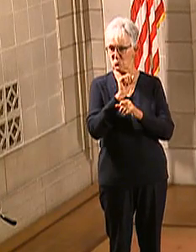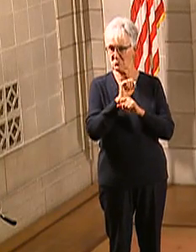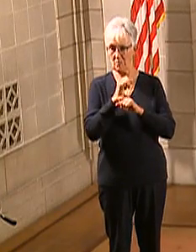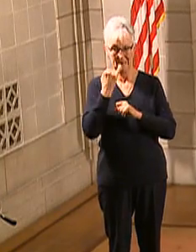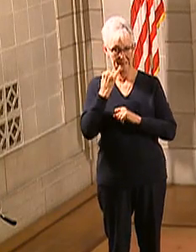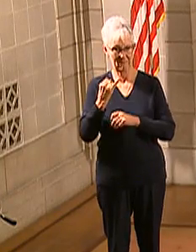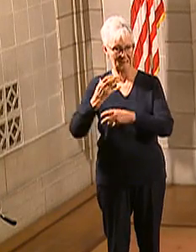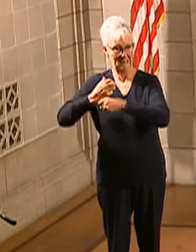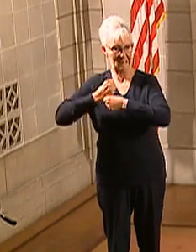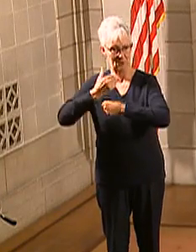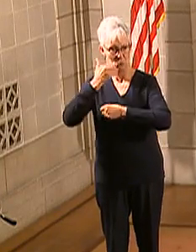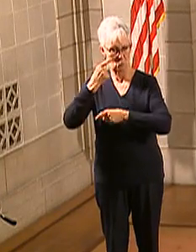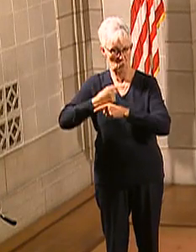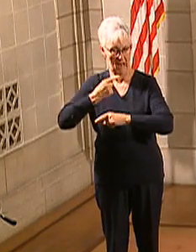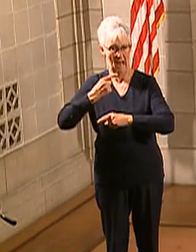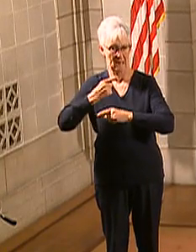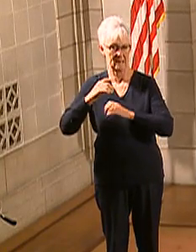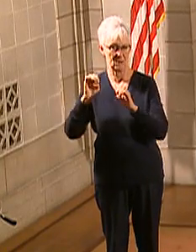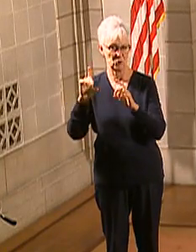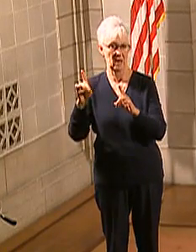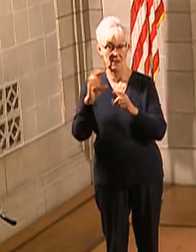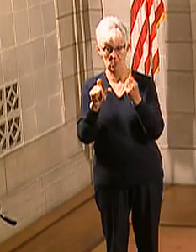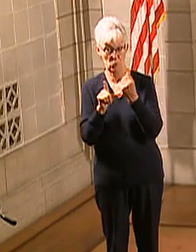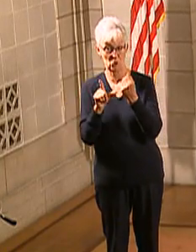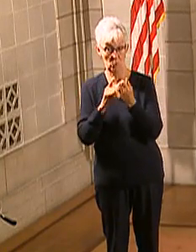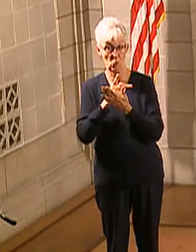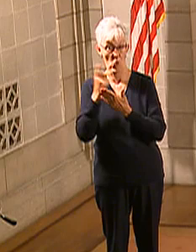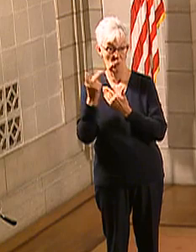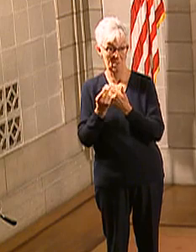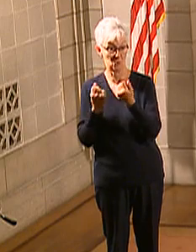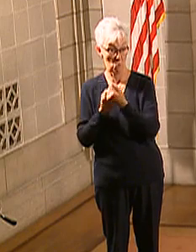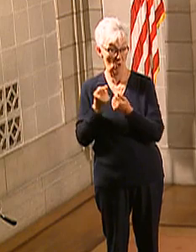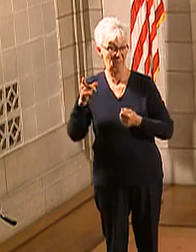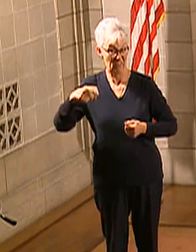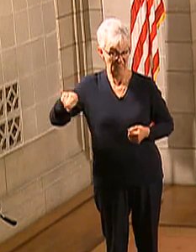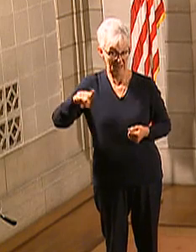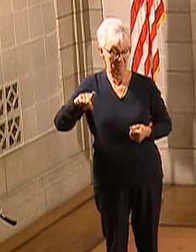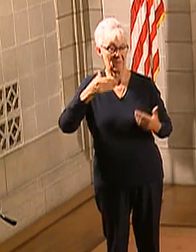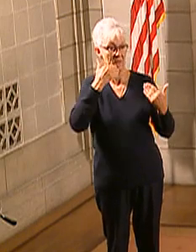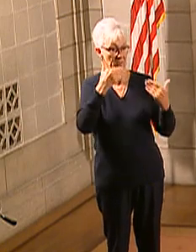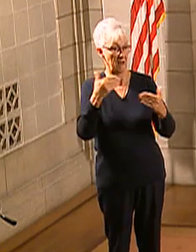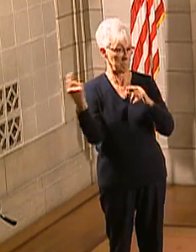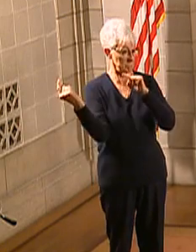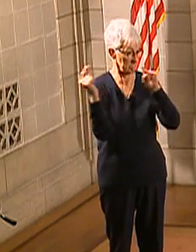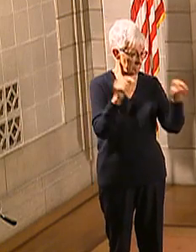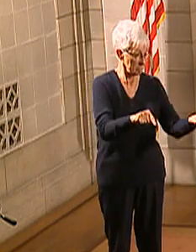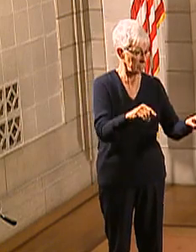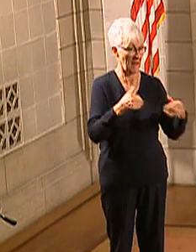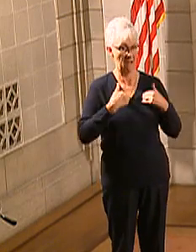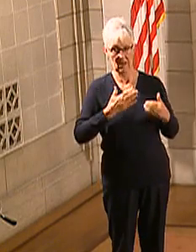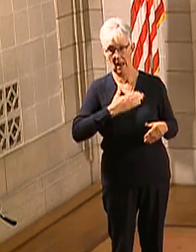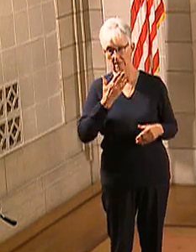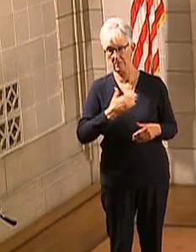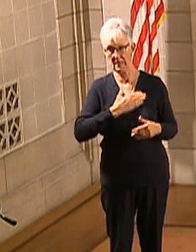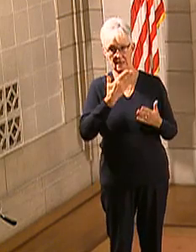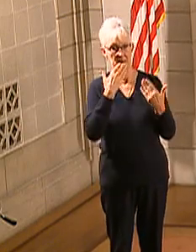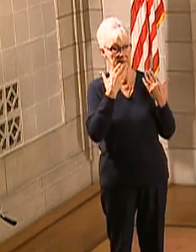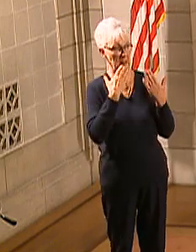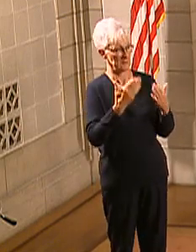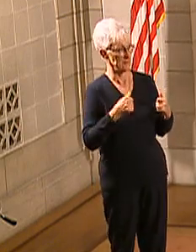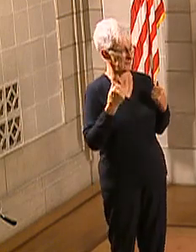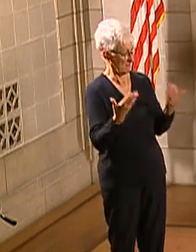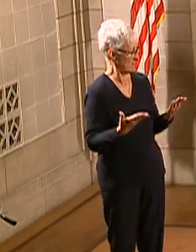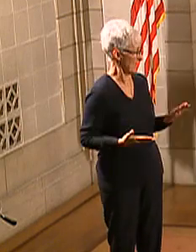and our apprenticeship program is going to be one of the ways they can do it. So thank you all again for being here today. Have a great week and have a happy Thanksgiving. Thank you, Francis.